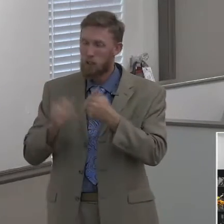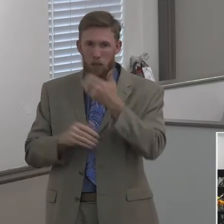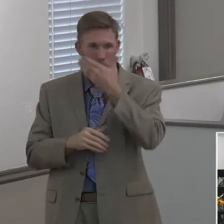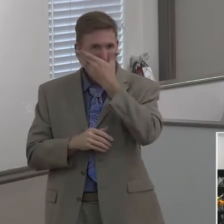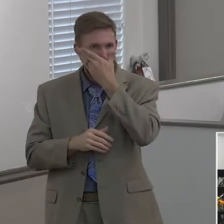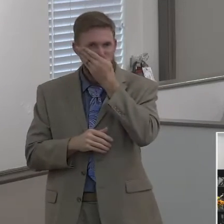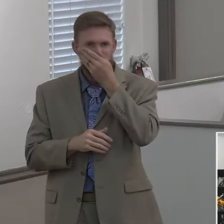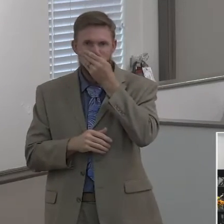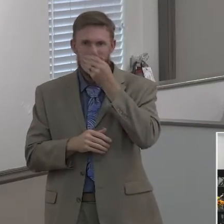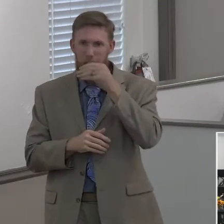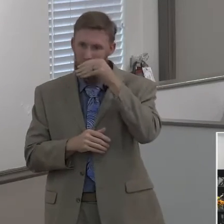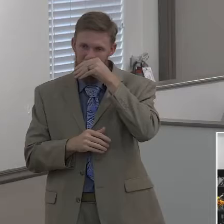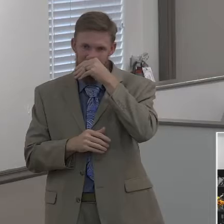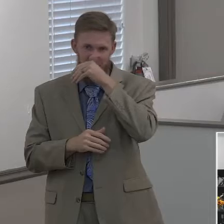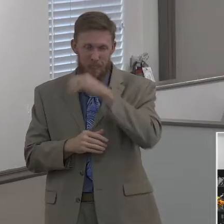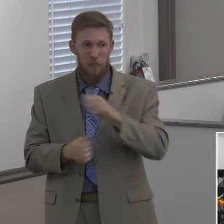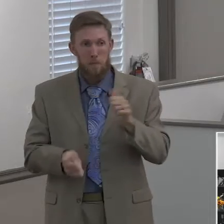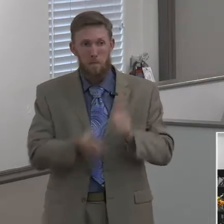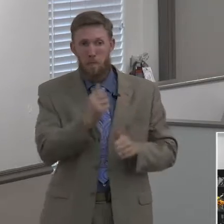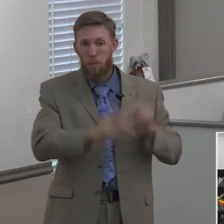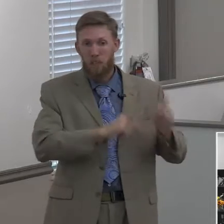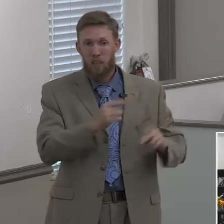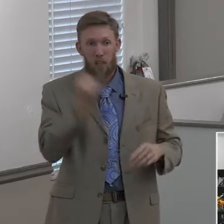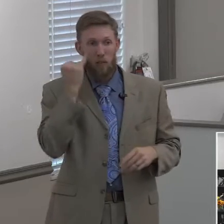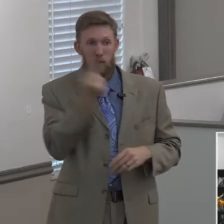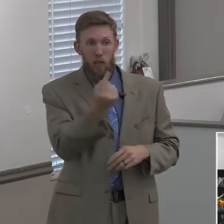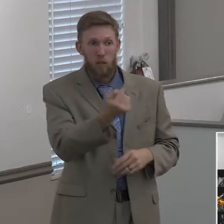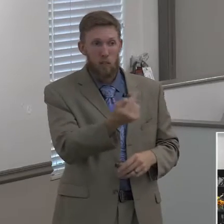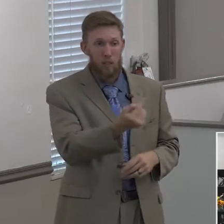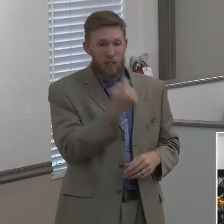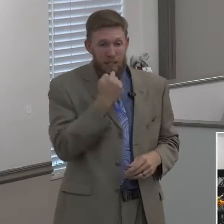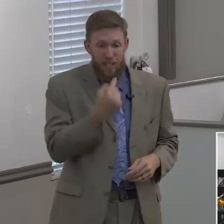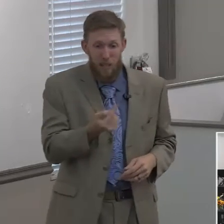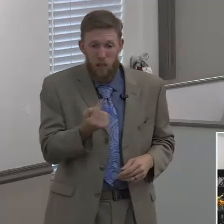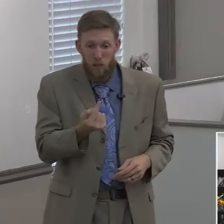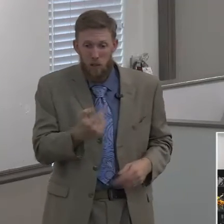if somebody says something that they don't like,